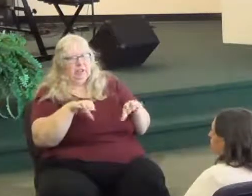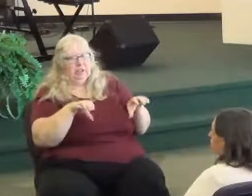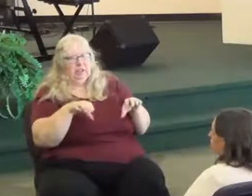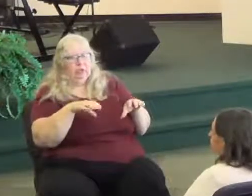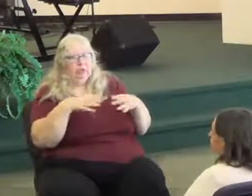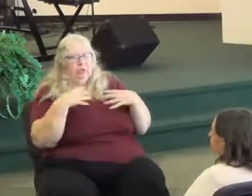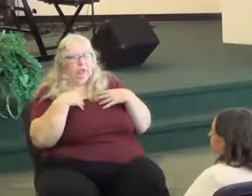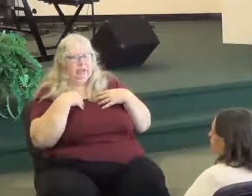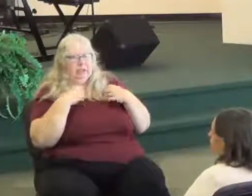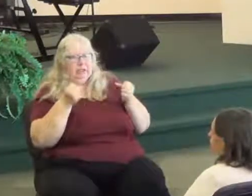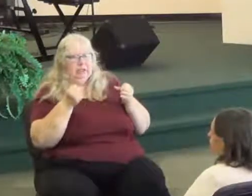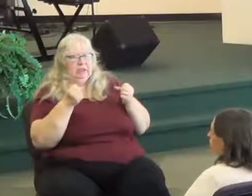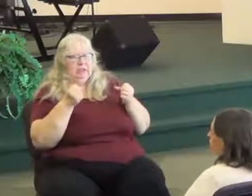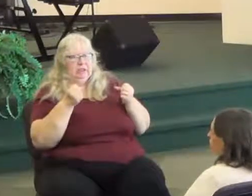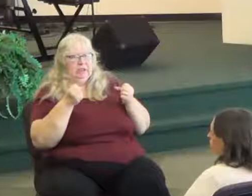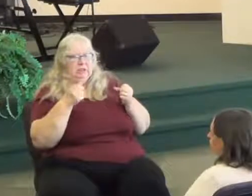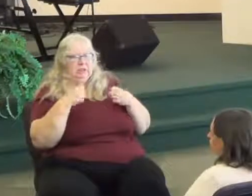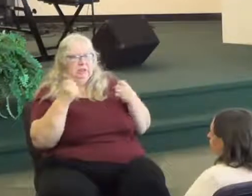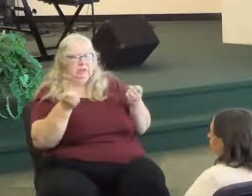And sin must be atoned for.